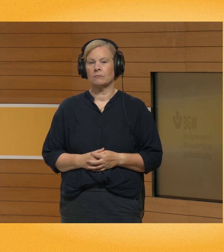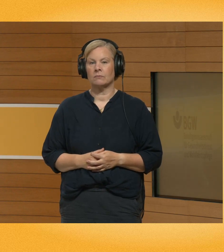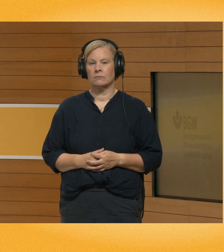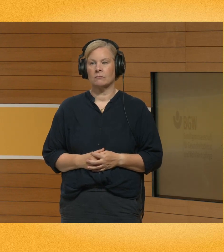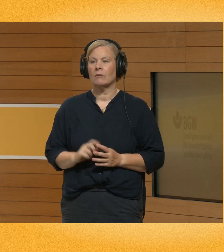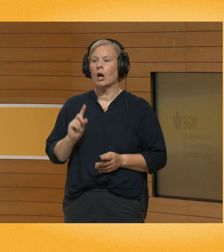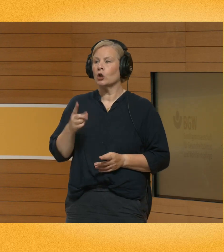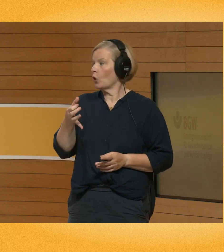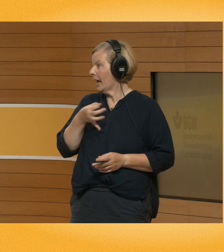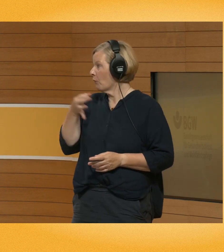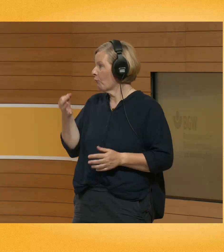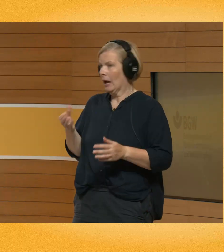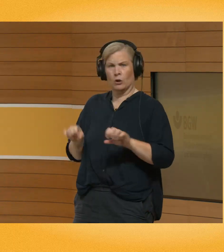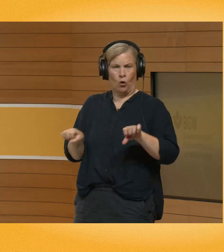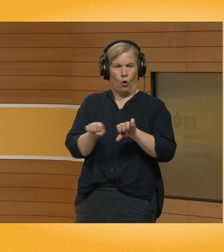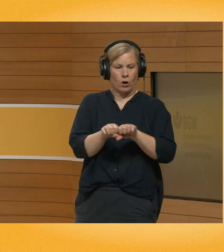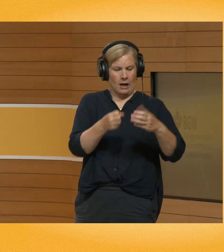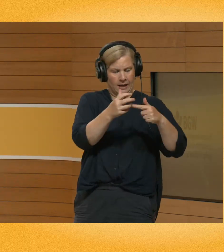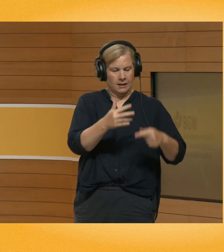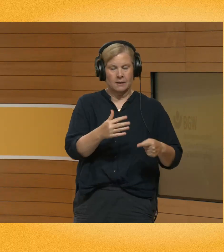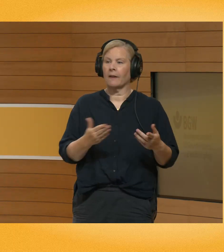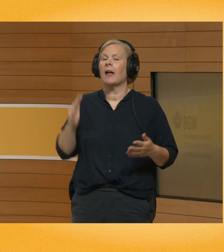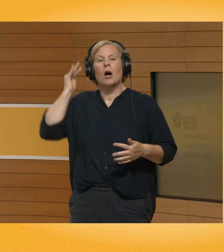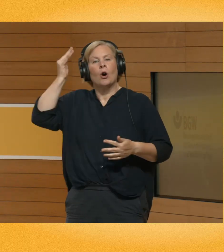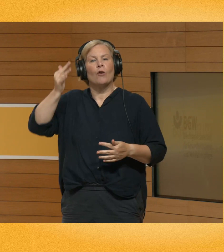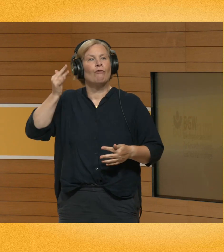if COVID hadn't happened?